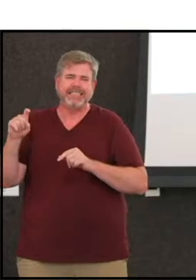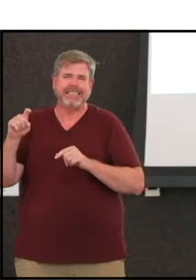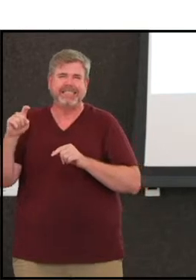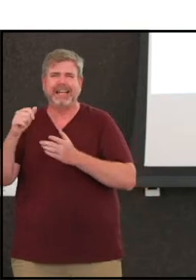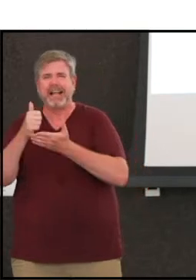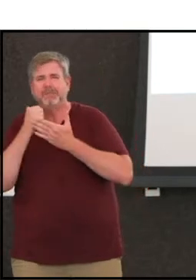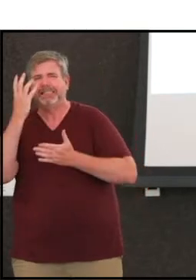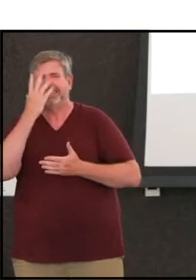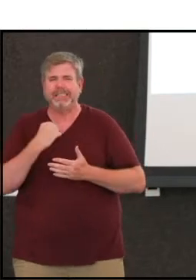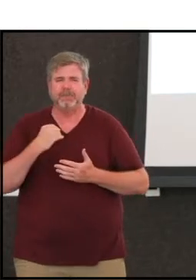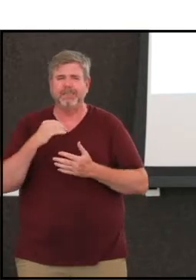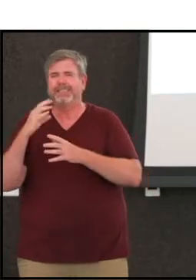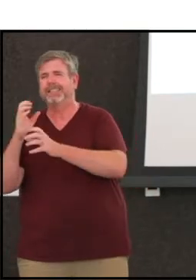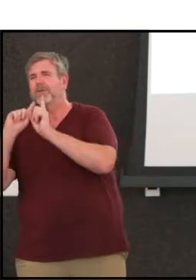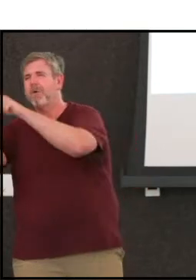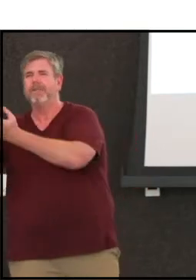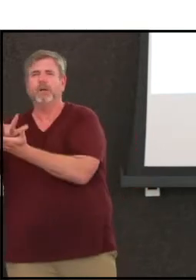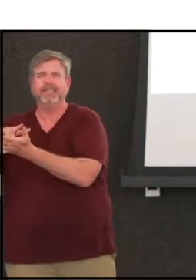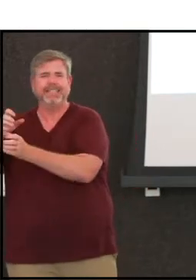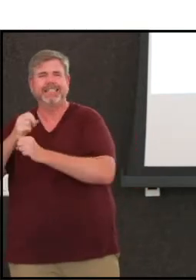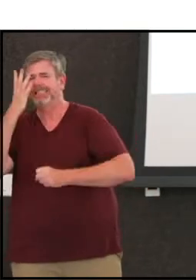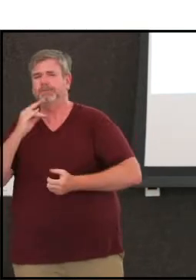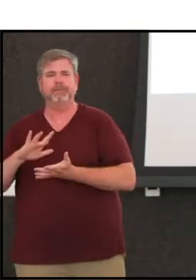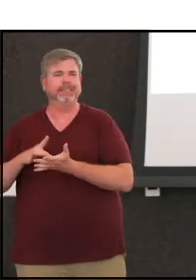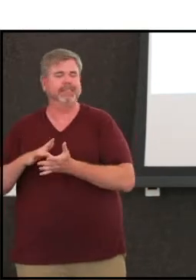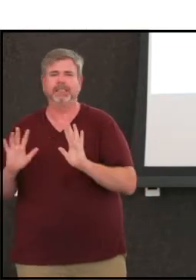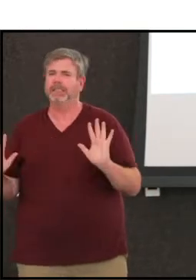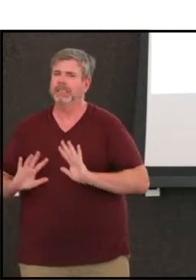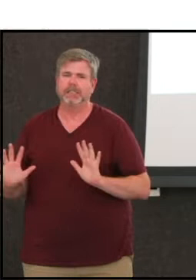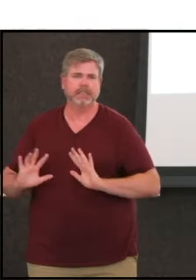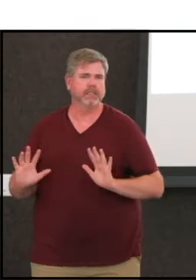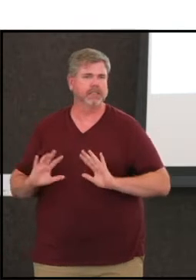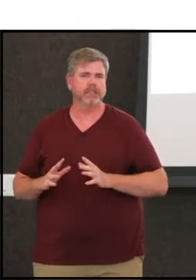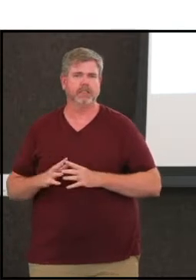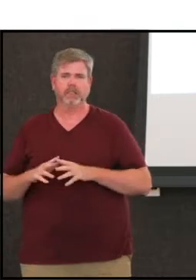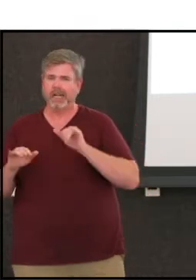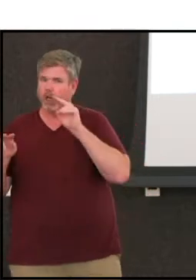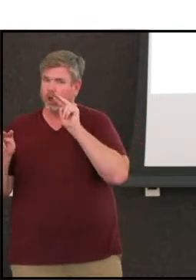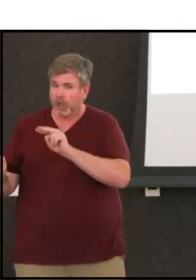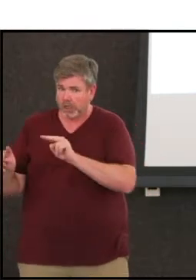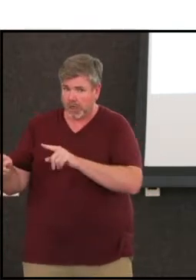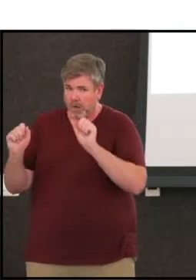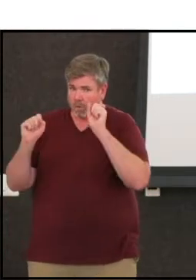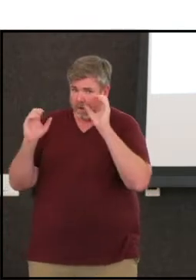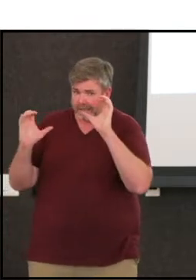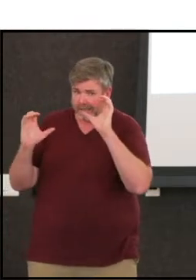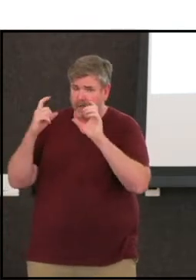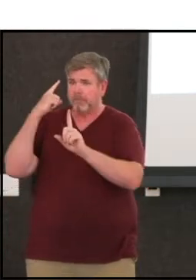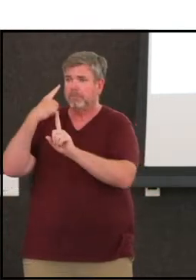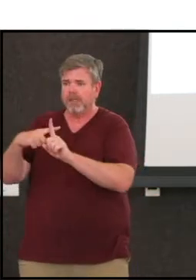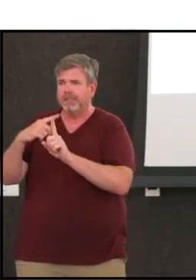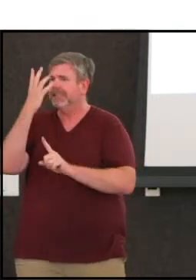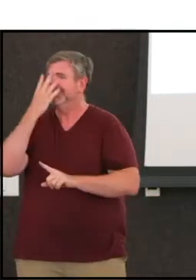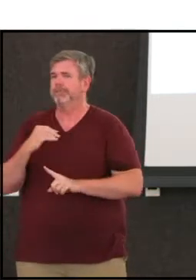Weight and eating habits, because these substances affects the brain. It affects the